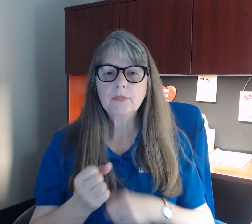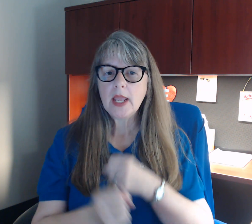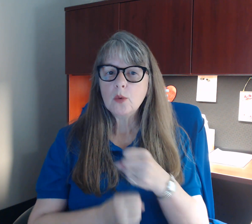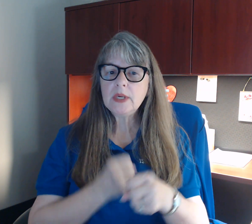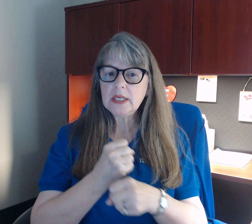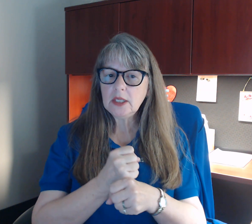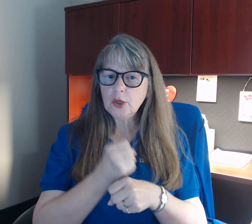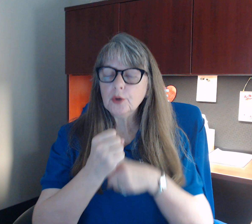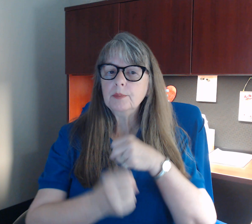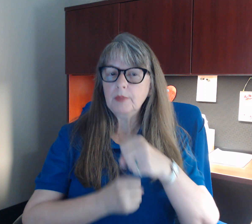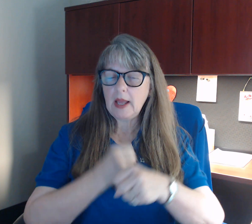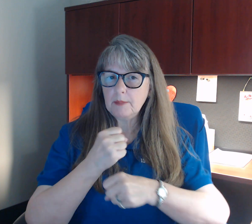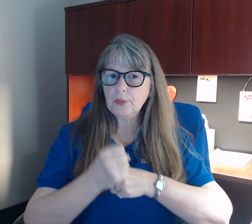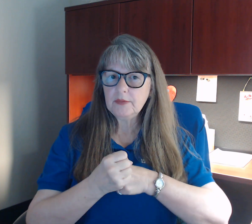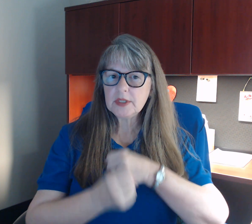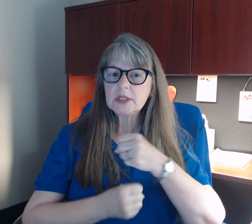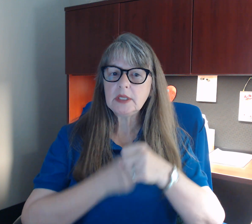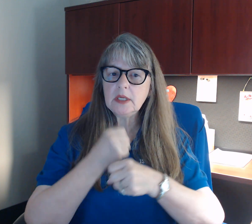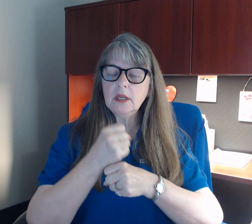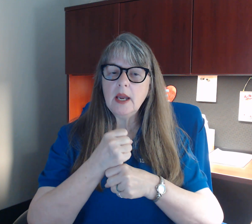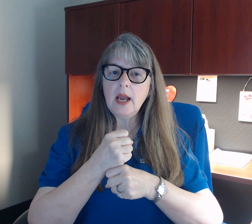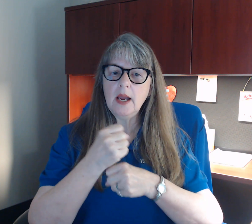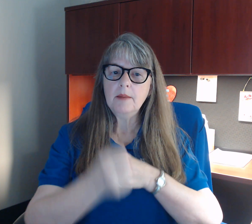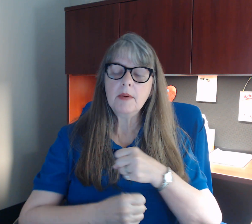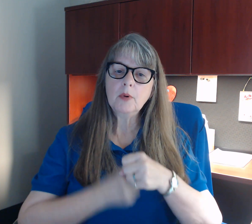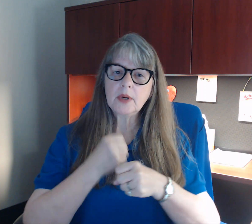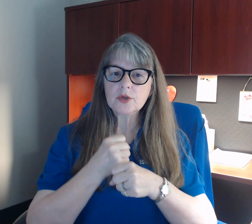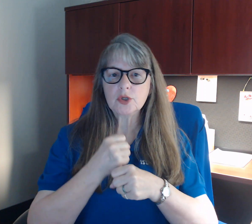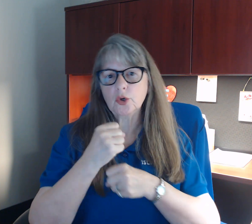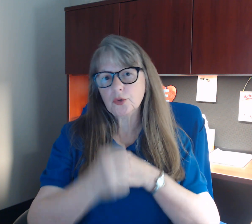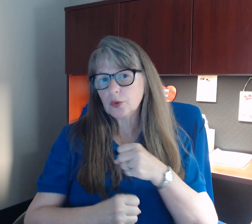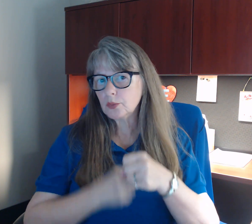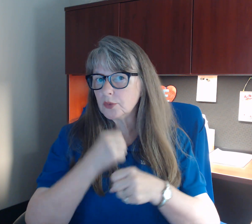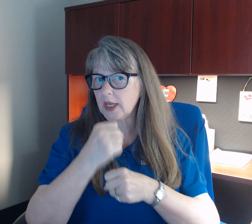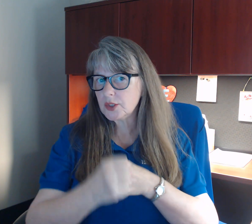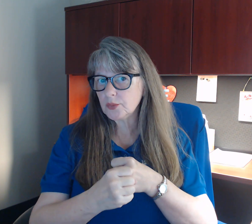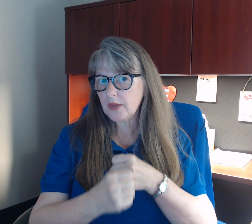We did year previously. Remember, because the earth rotates around the